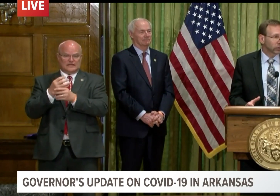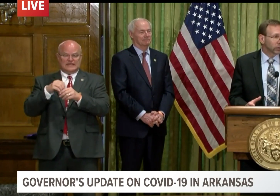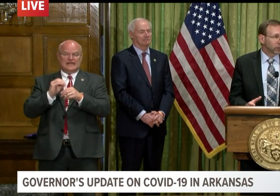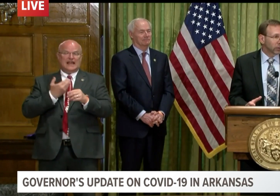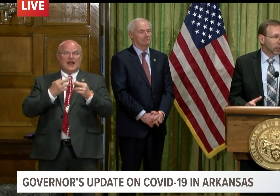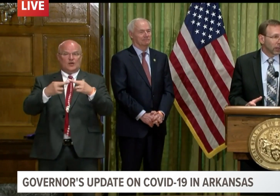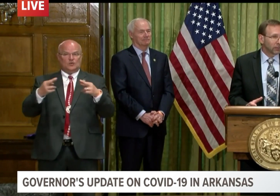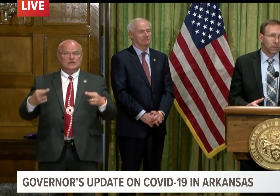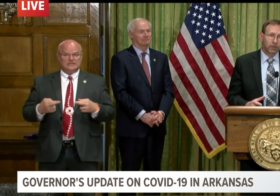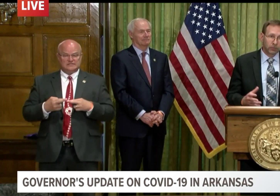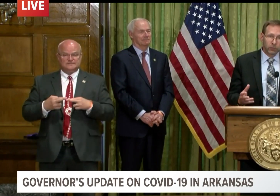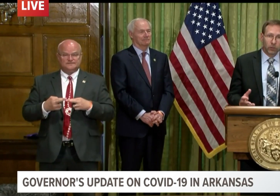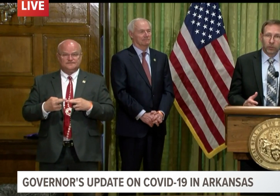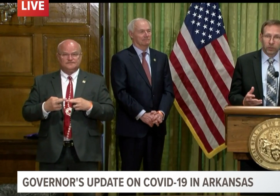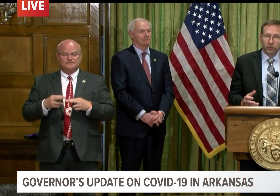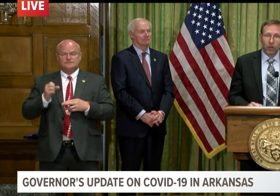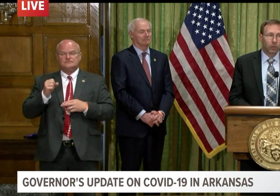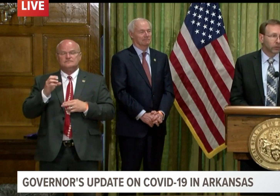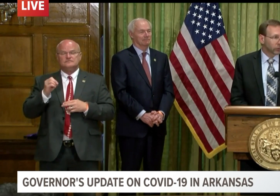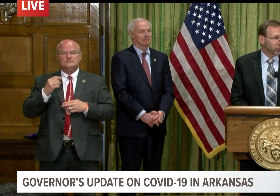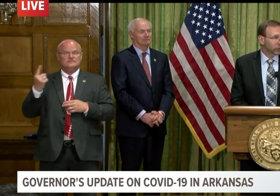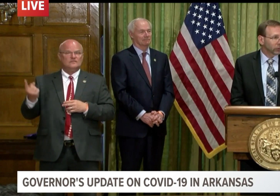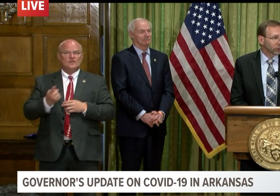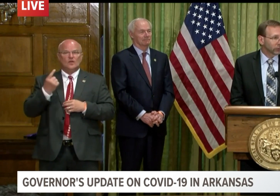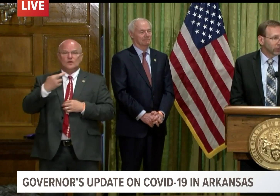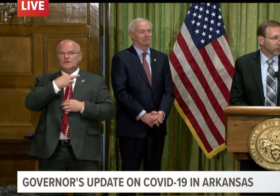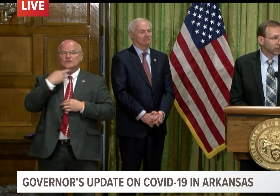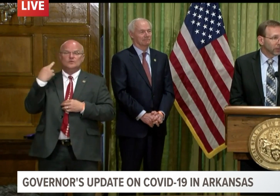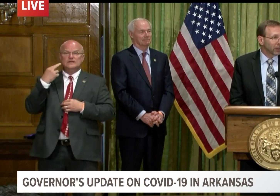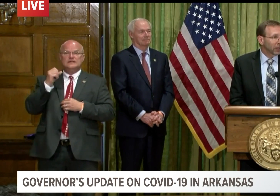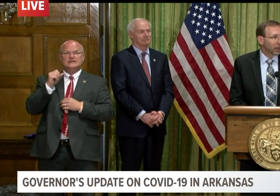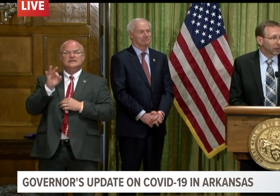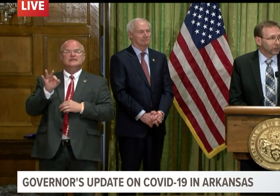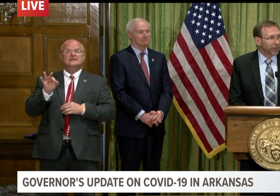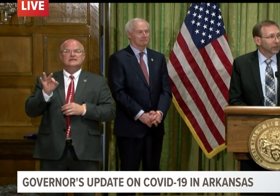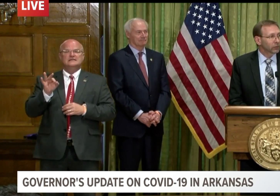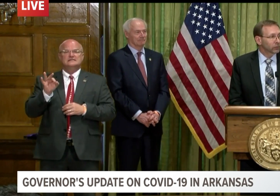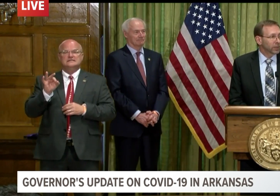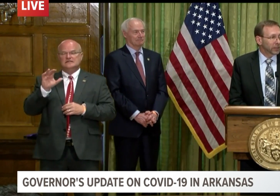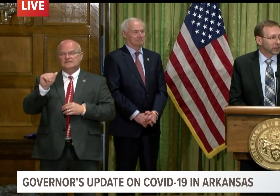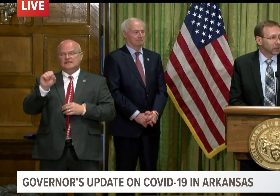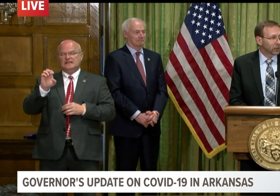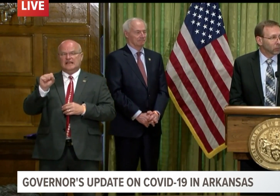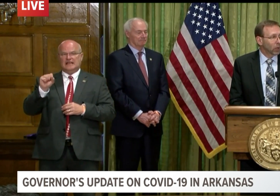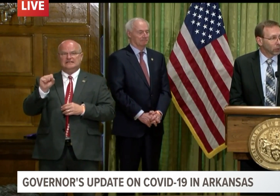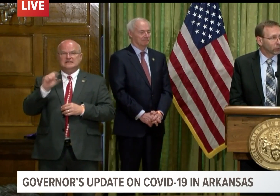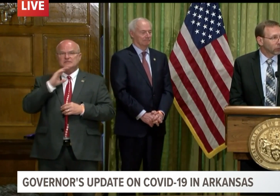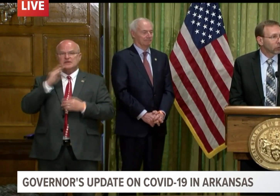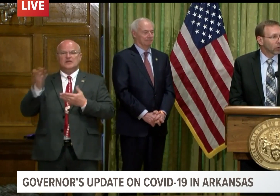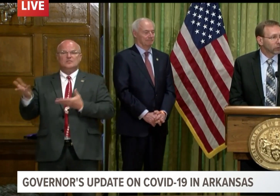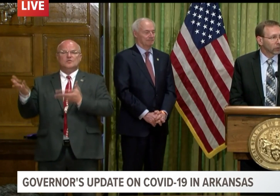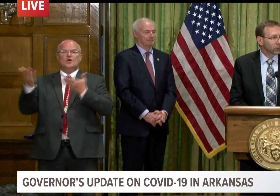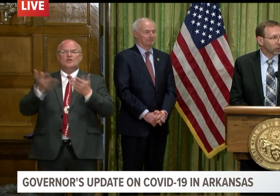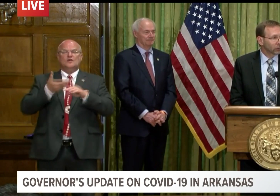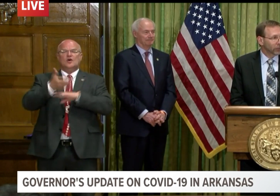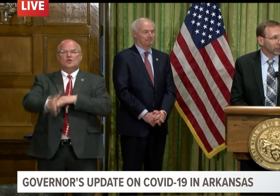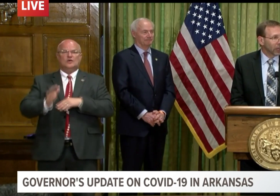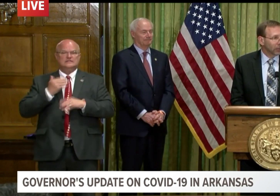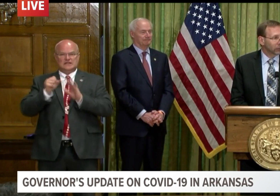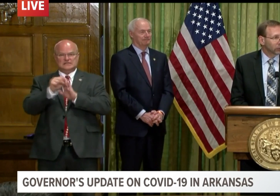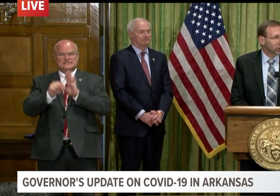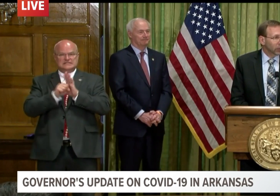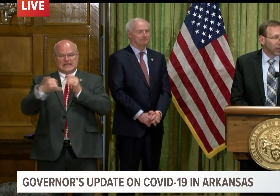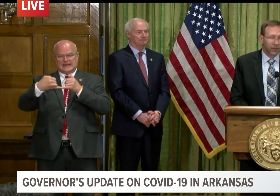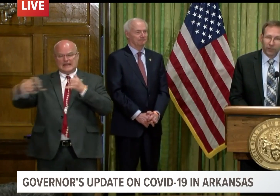our region. So there is always the risk of cases being brought over across our